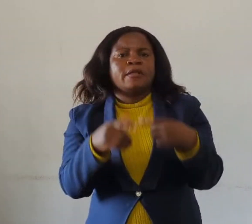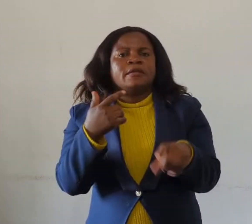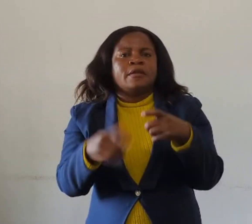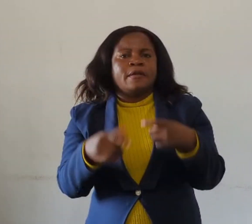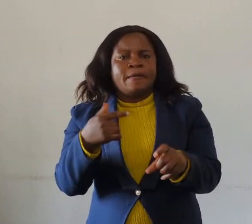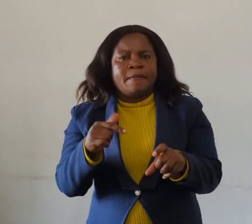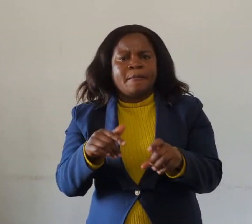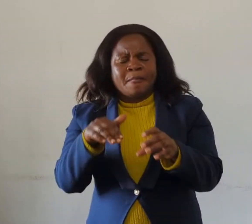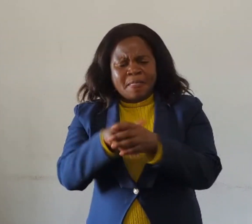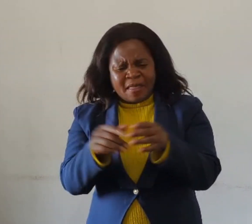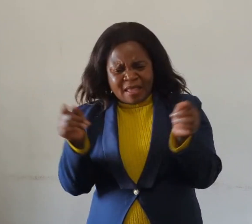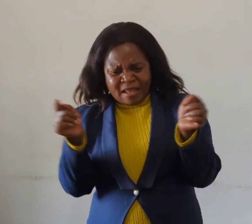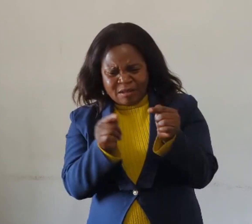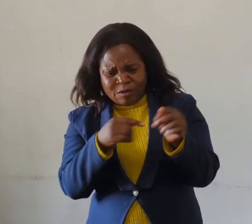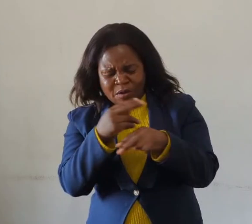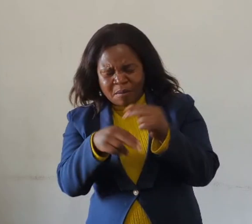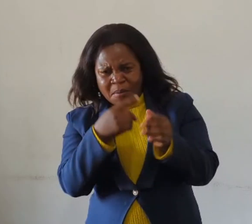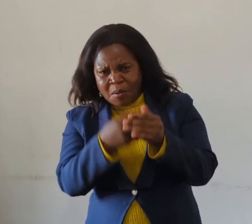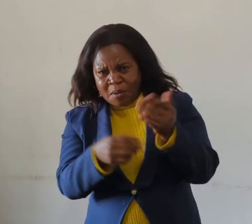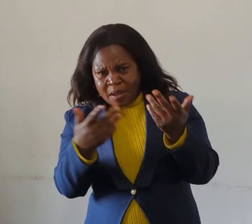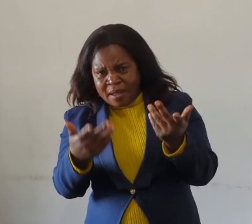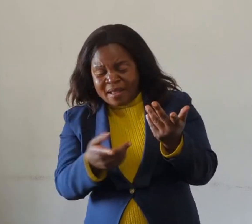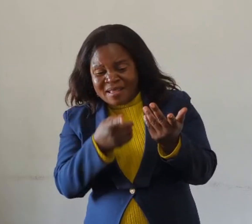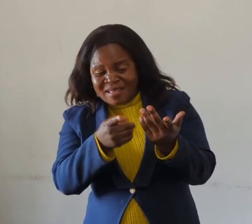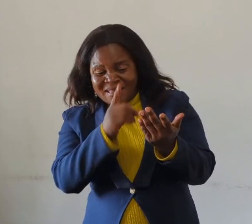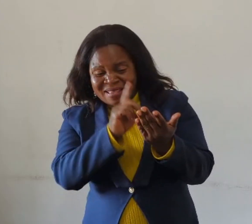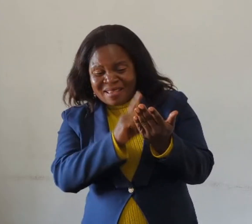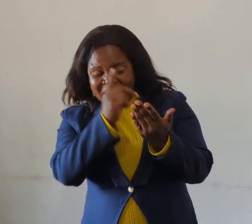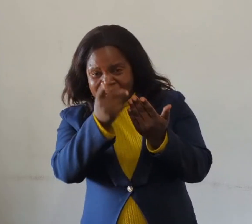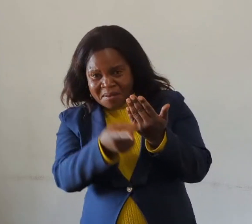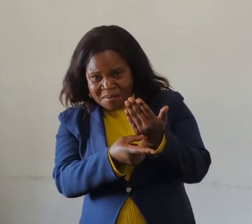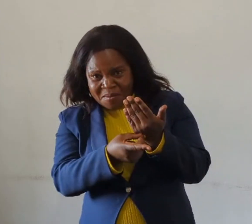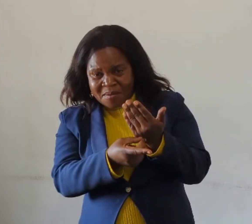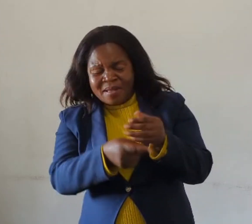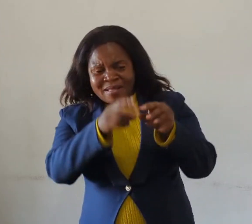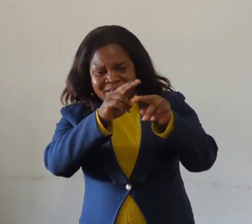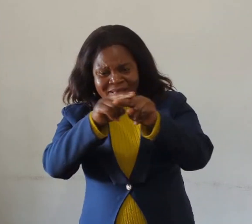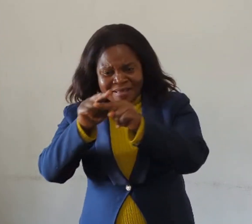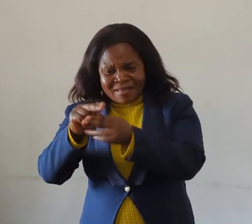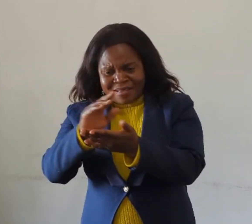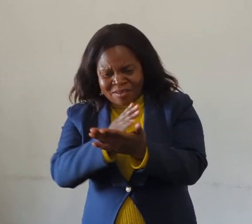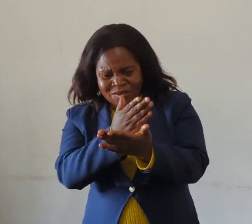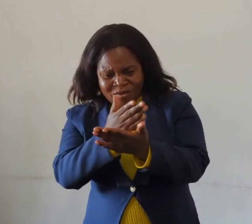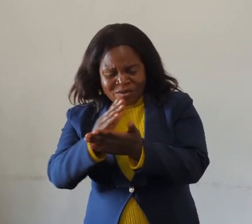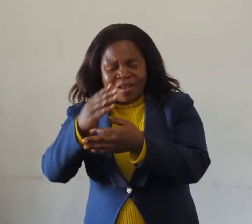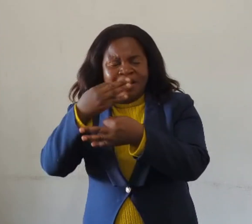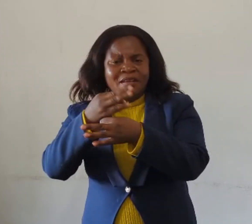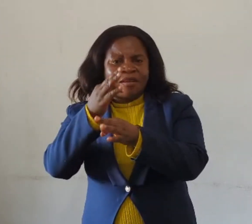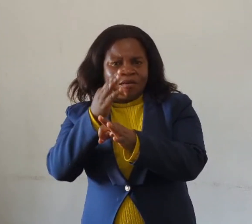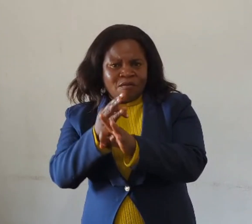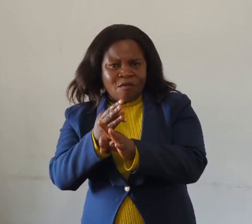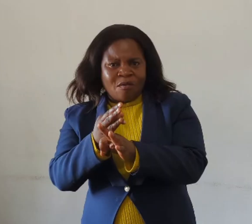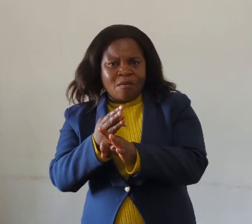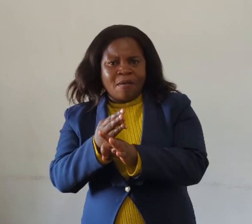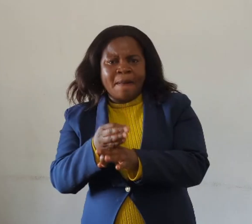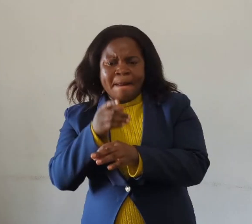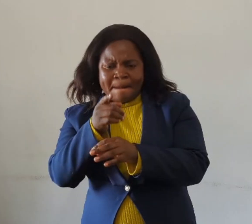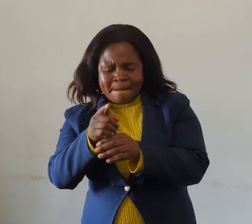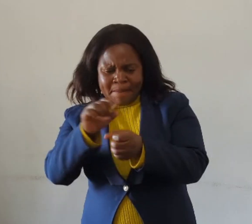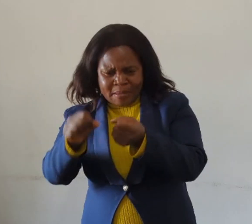short, this schedule is the seat sharing formula that turns election support into